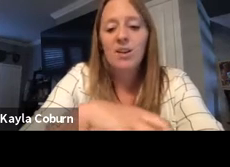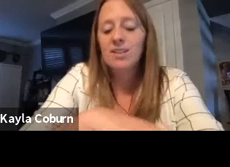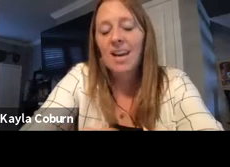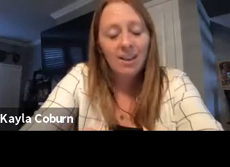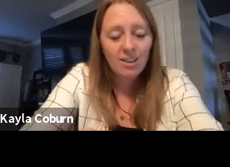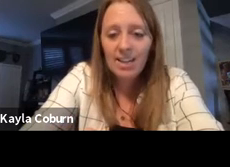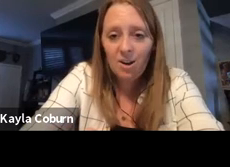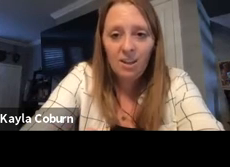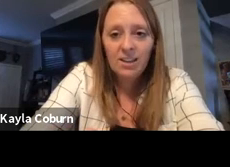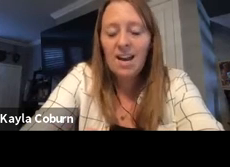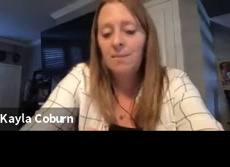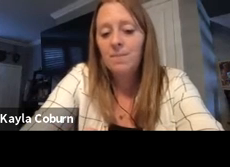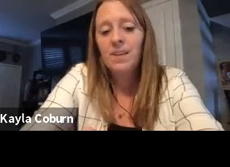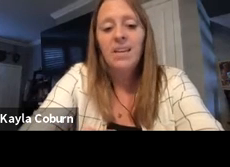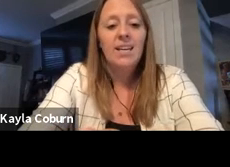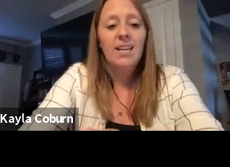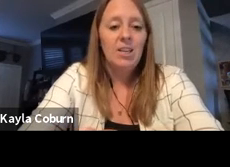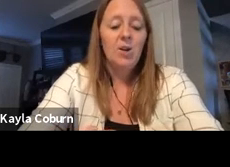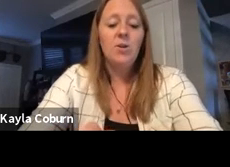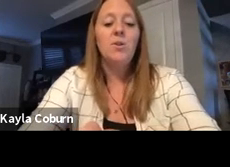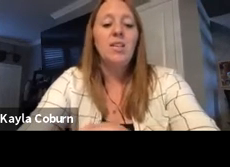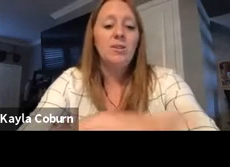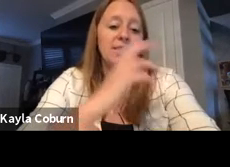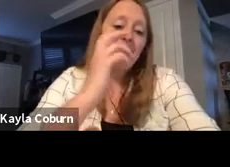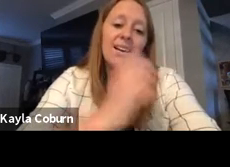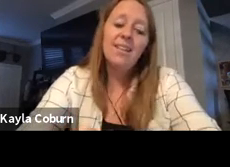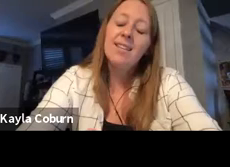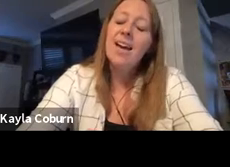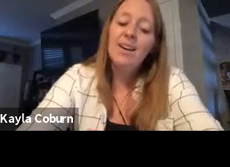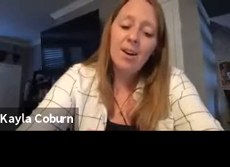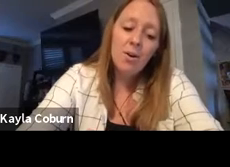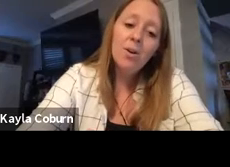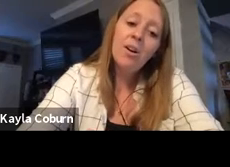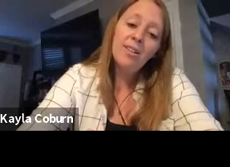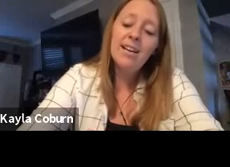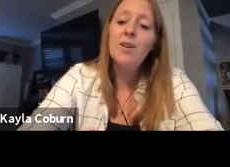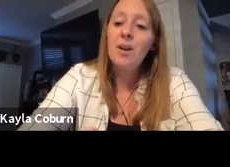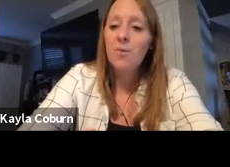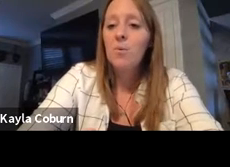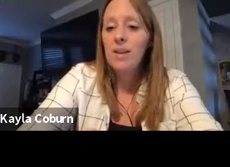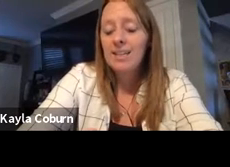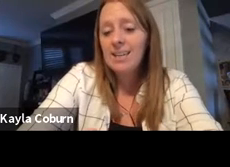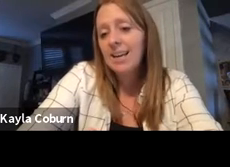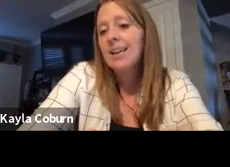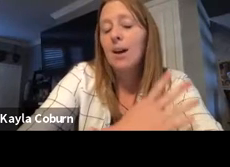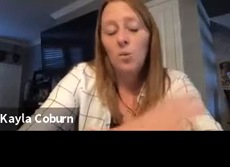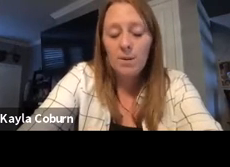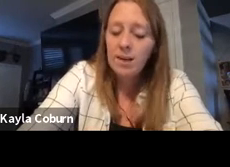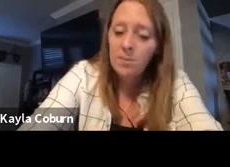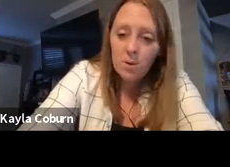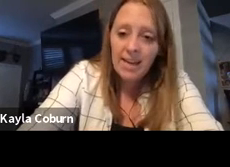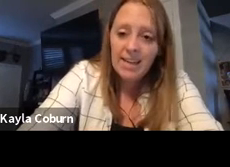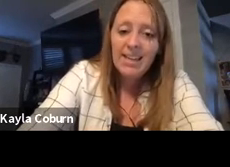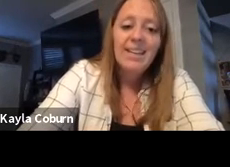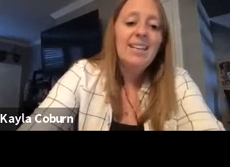or they're saying all done all the time, you can use this as like, "Oh, you're all done. Okay, well, we can take like a